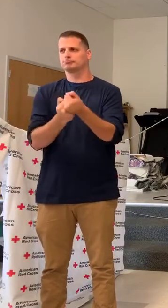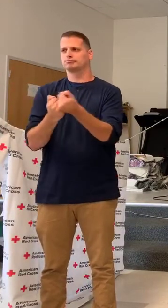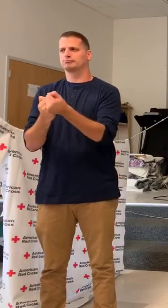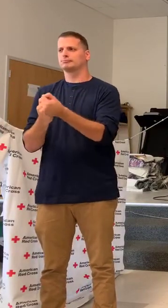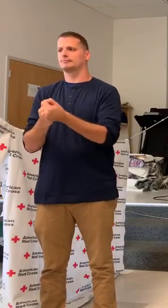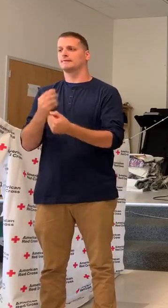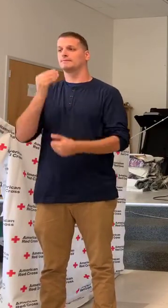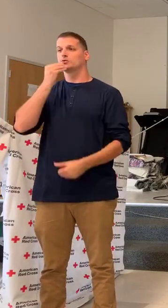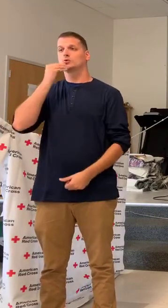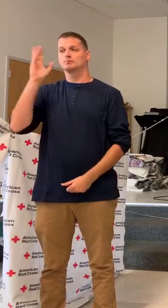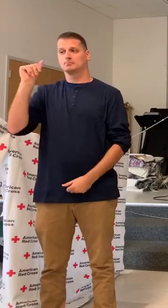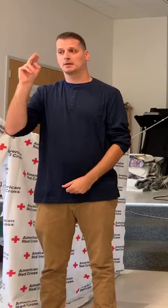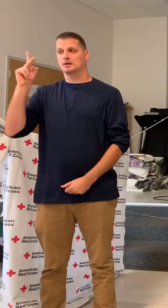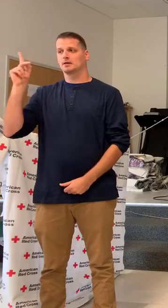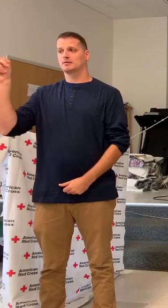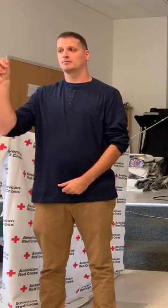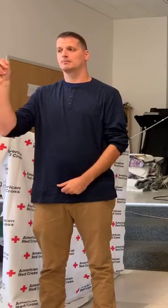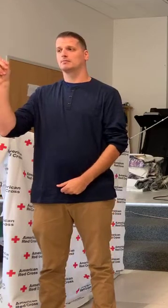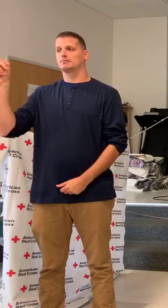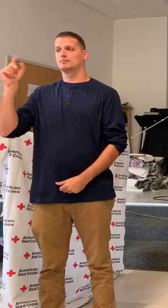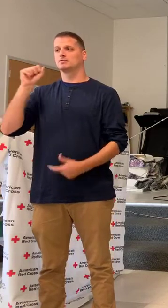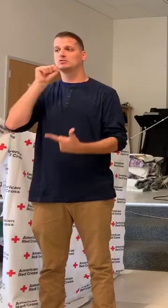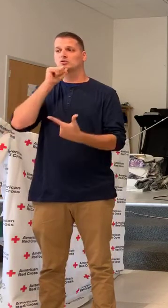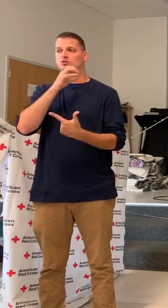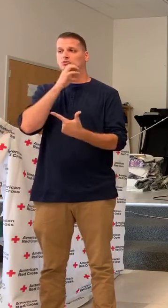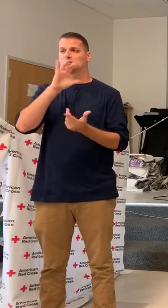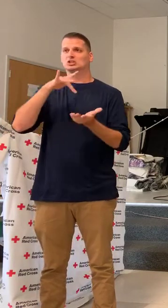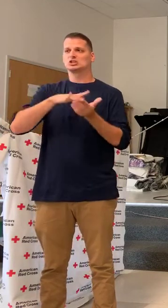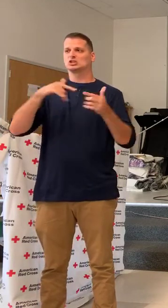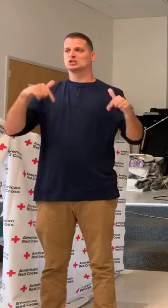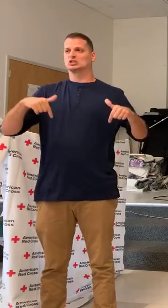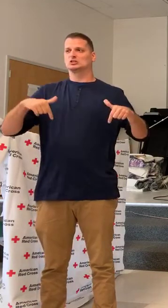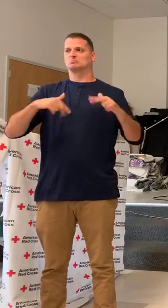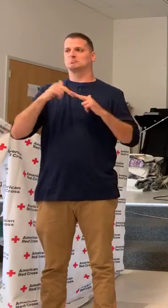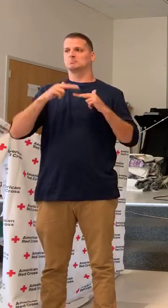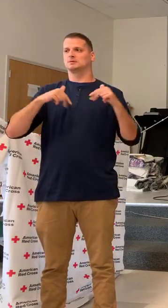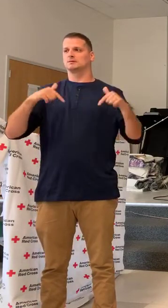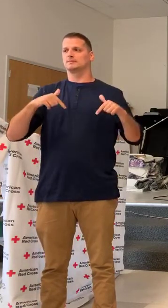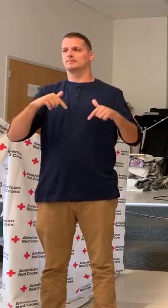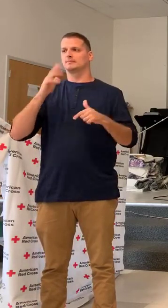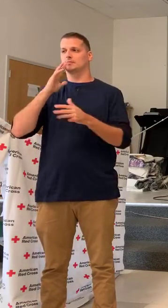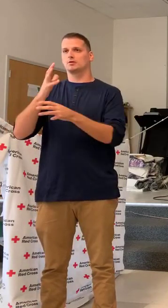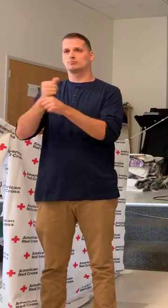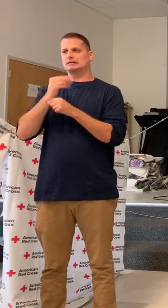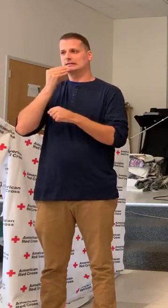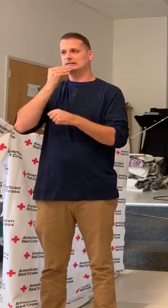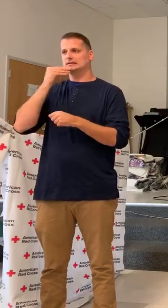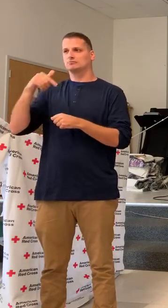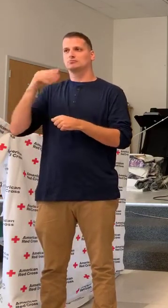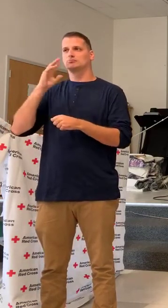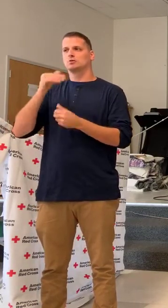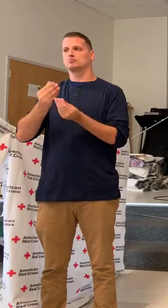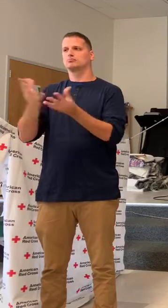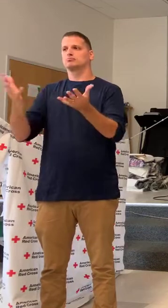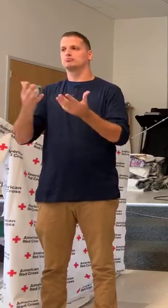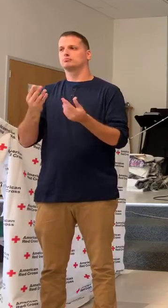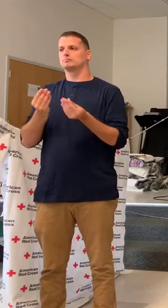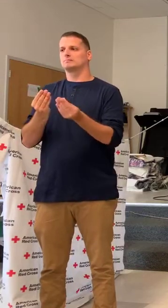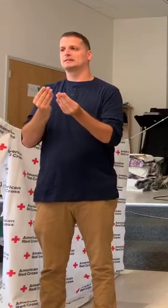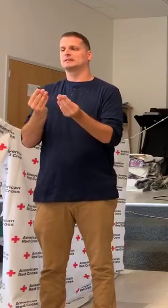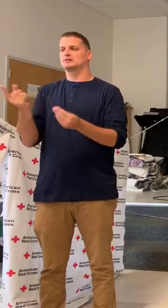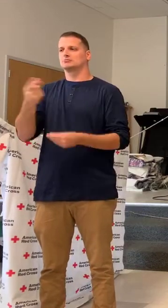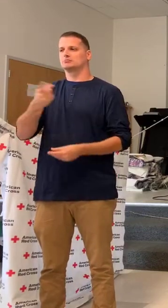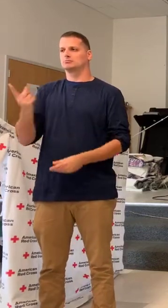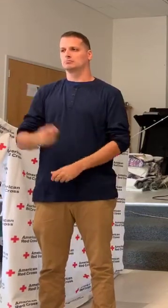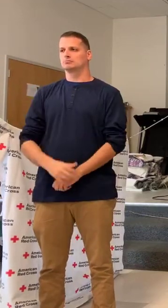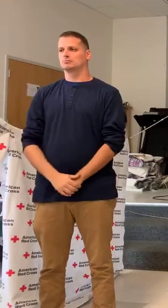be here to support you. The senior center, we're not going anywhere. You'll be able to get a meal moving forward. as long, and I know at least